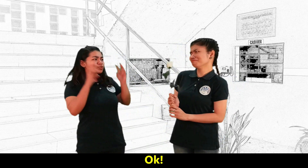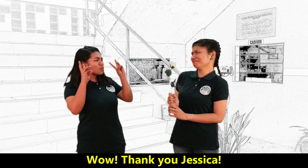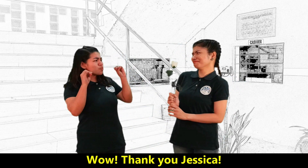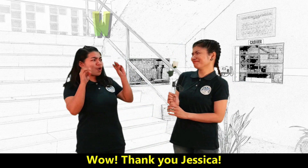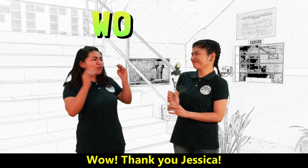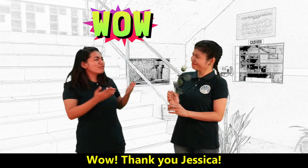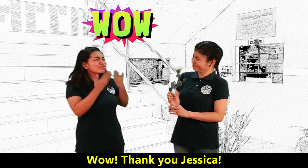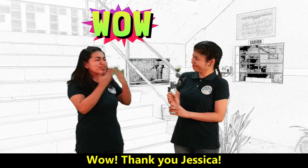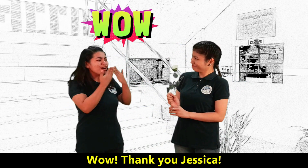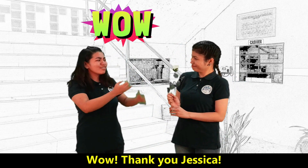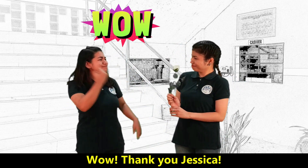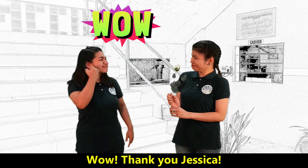Wow, thank you Jessica.